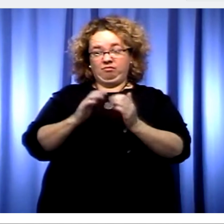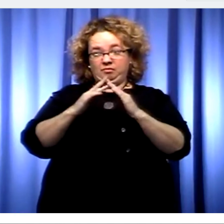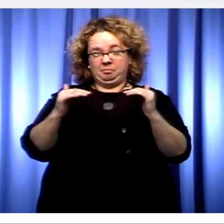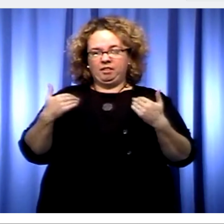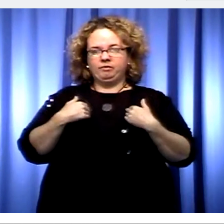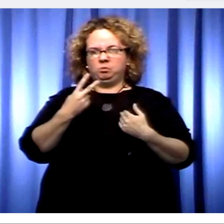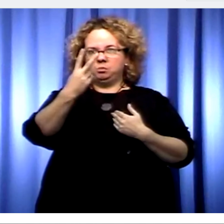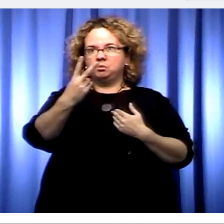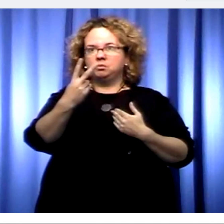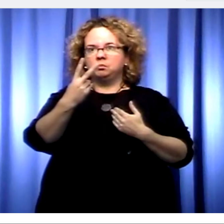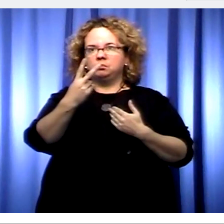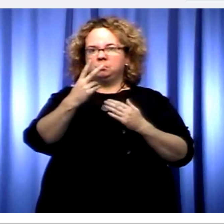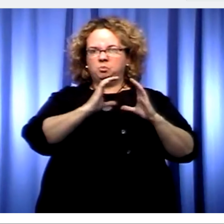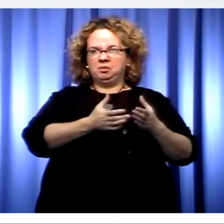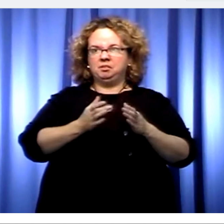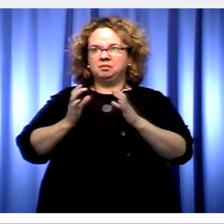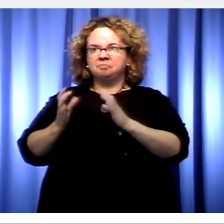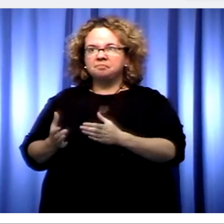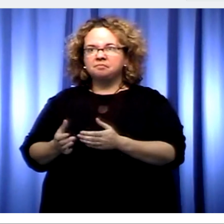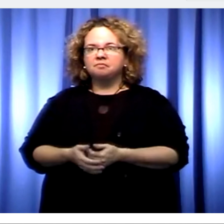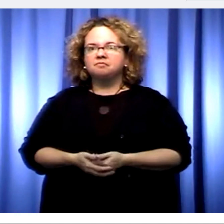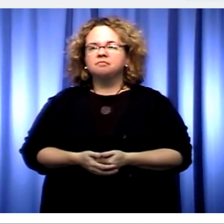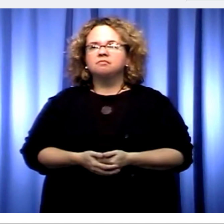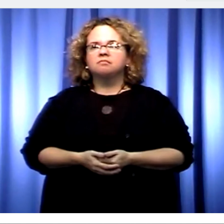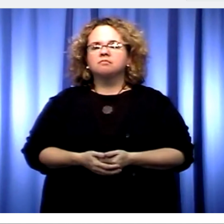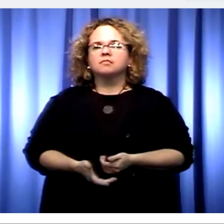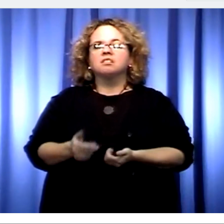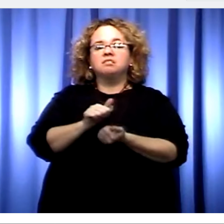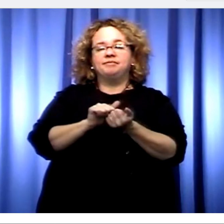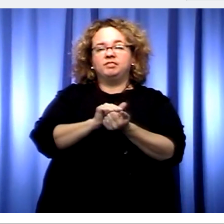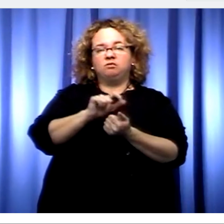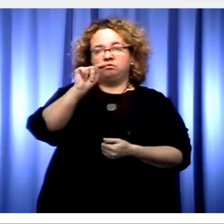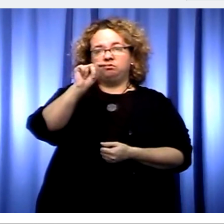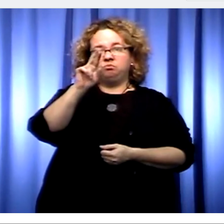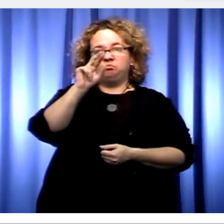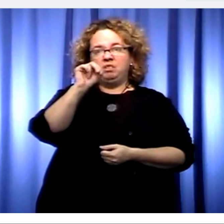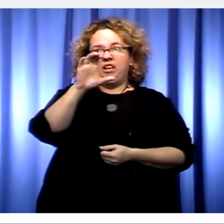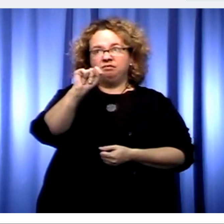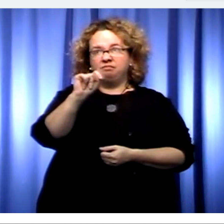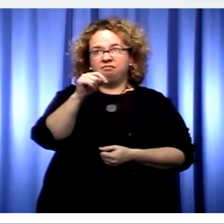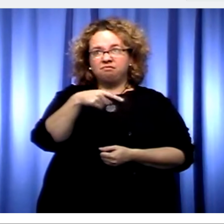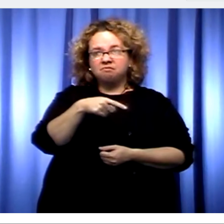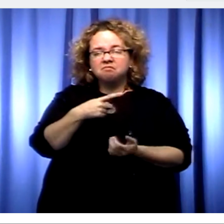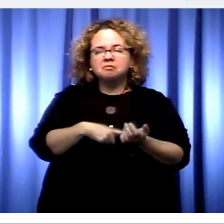their different nutrition levels from the food that they consume.